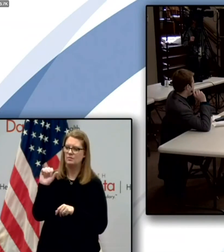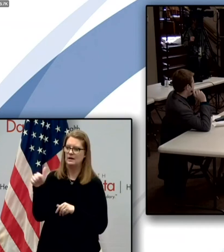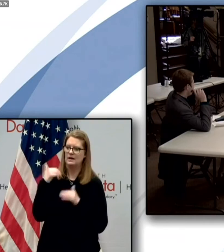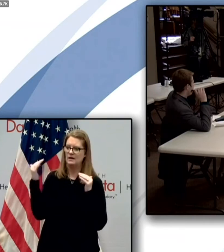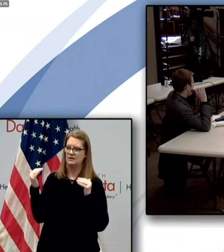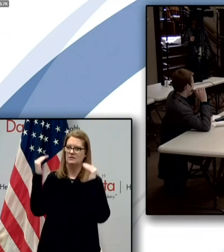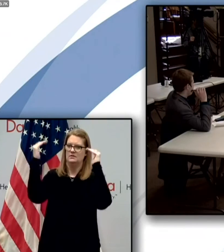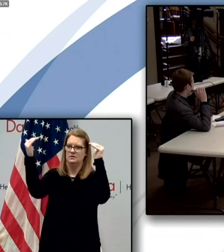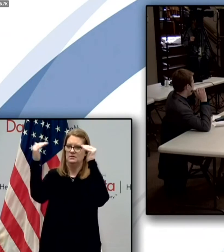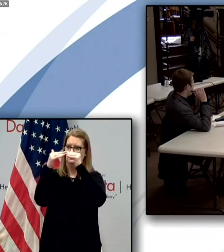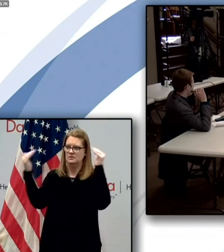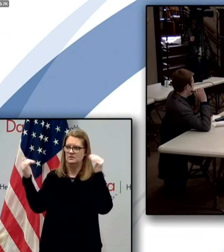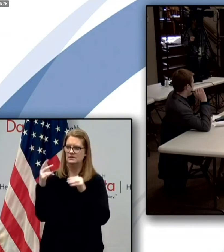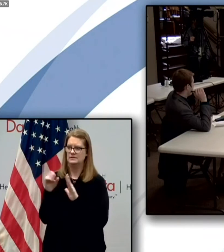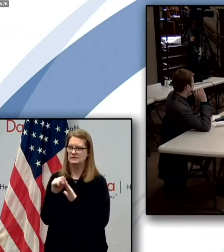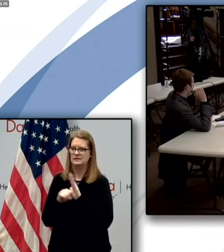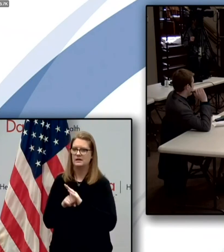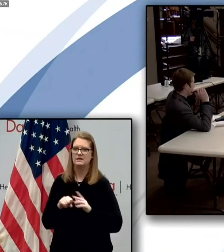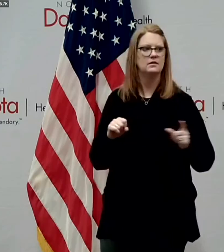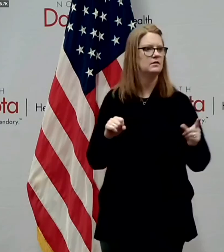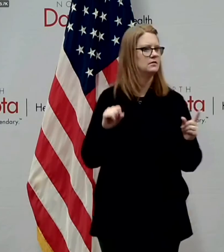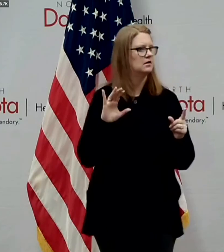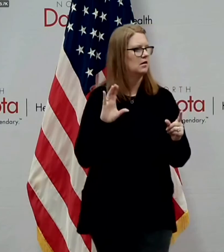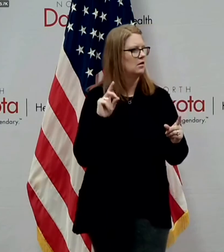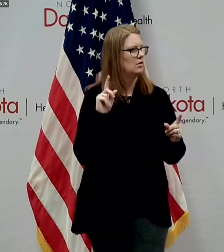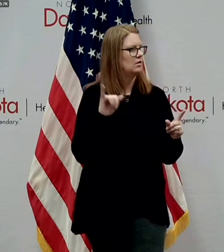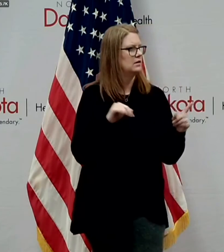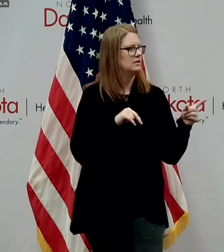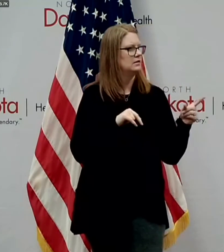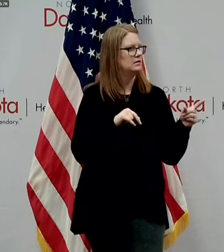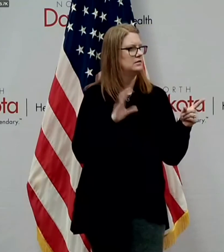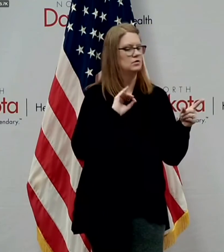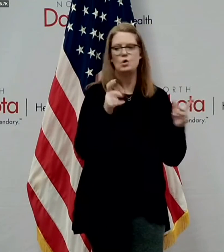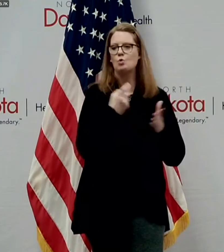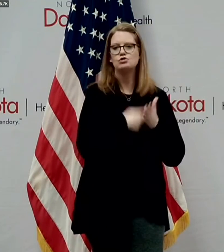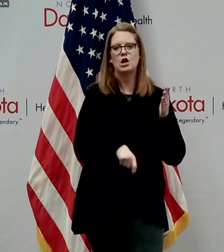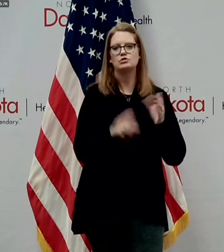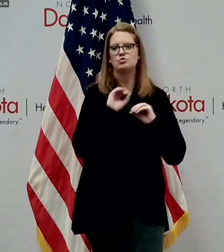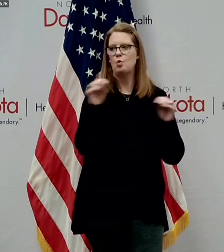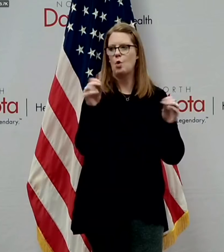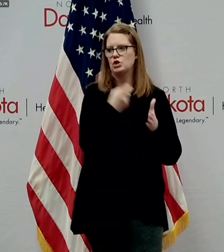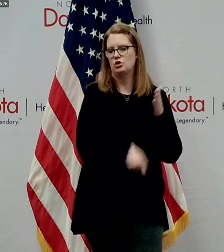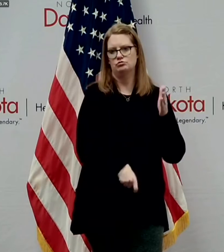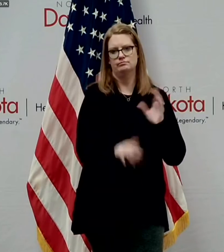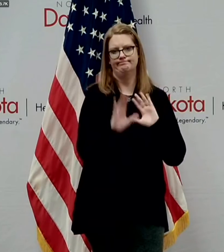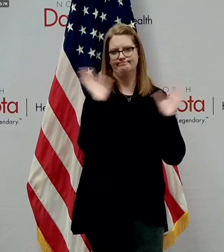the state? Cody, do you know that? No charge.